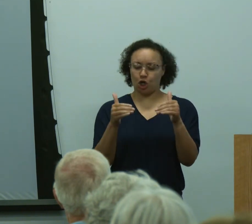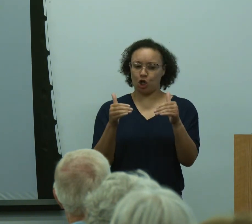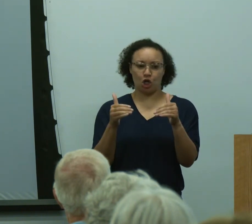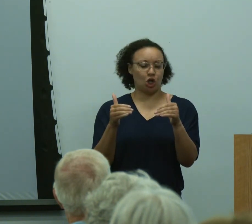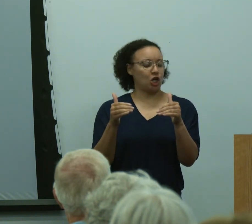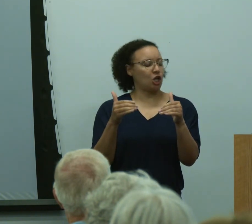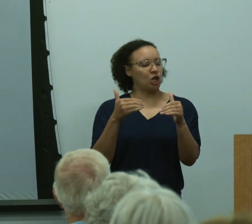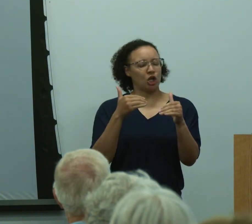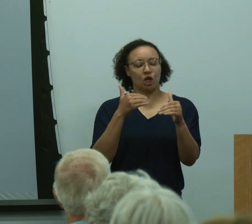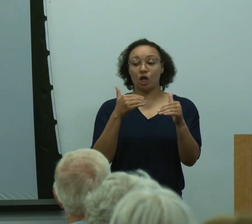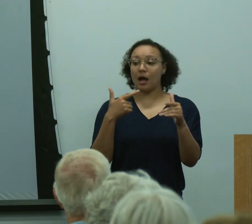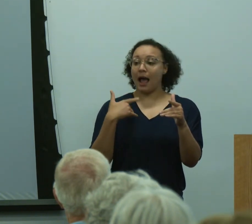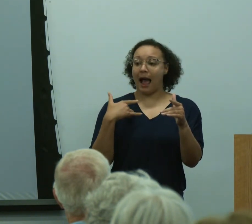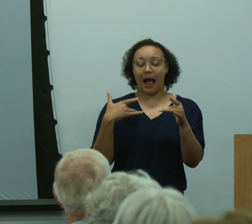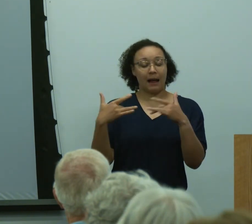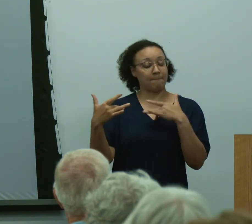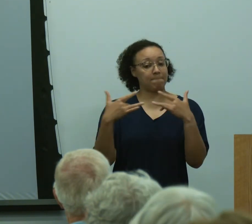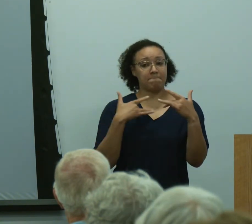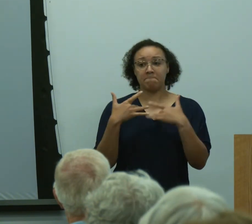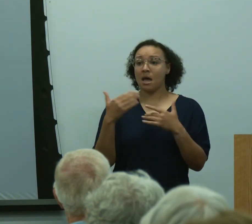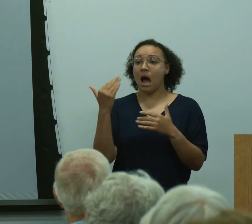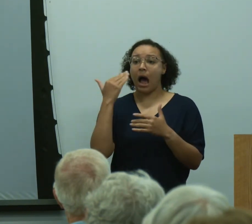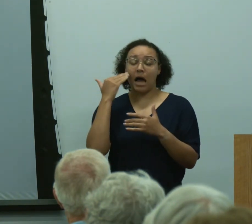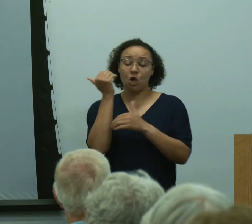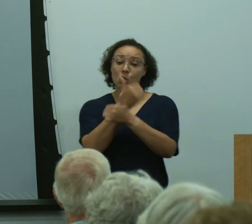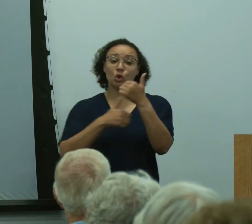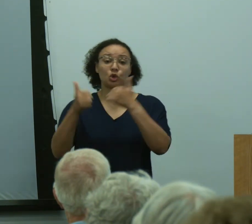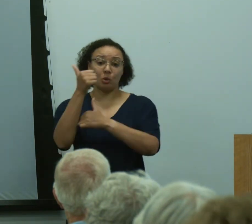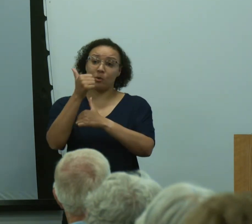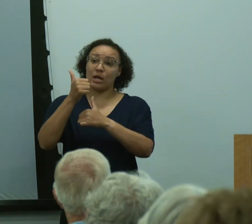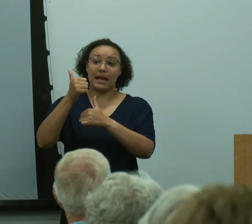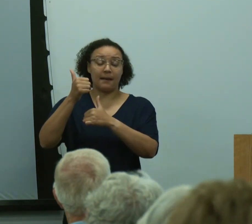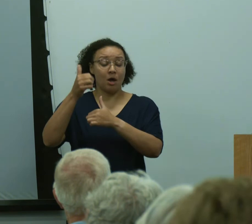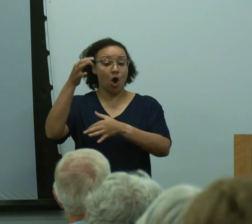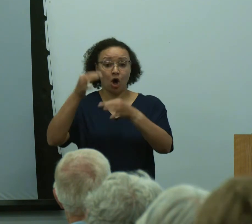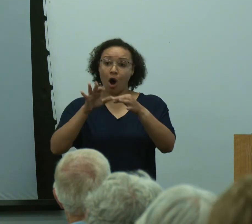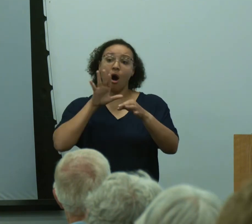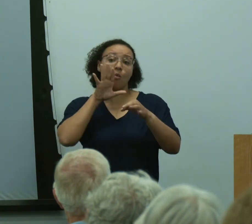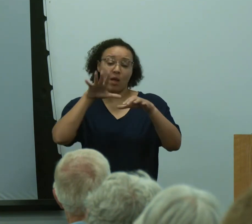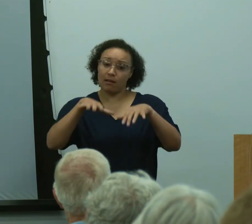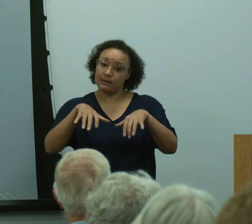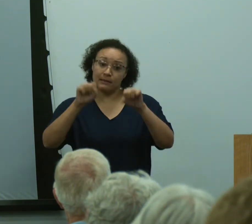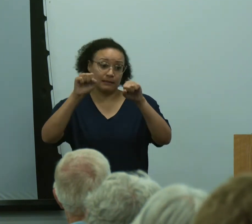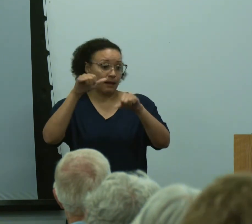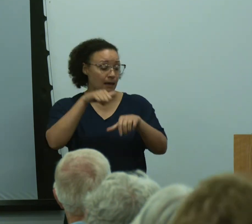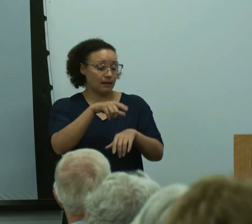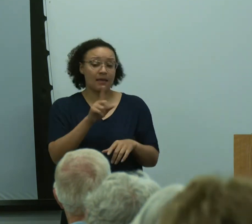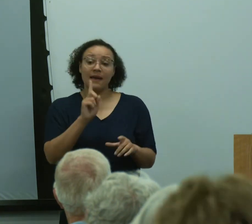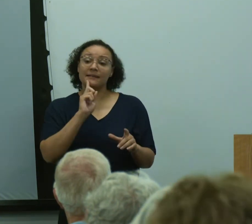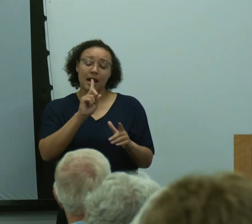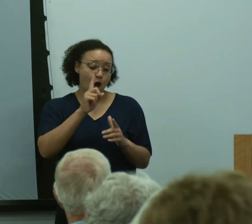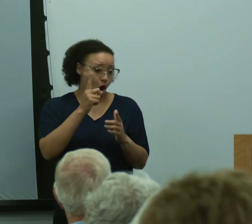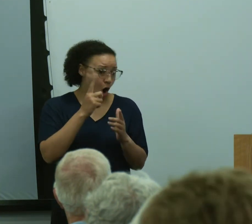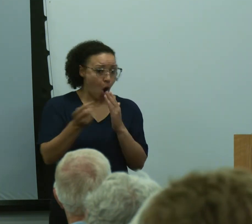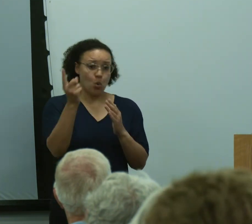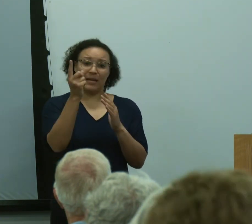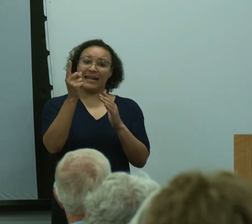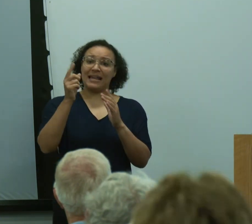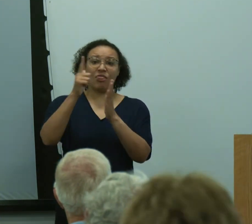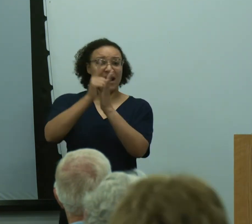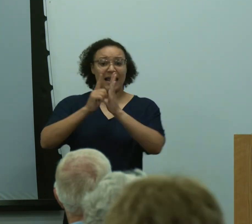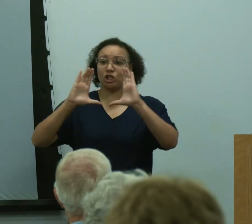U.S. Supreme Court is going to take up. And what that is basically saying is that only the legislature can draw